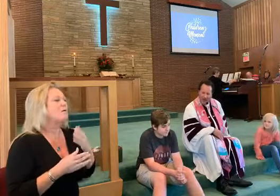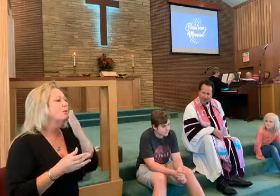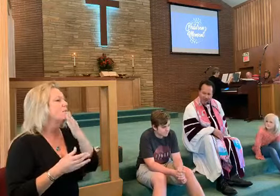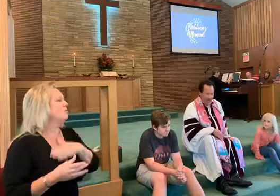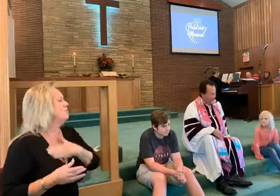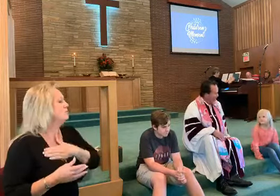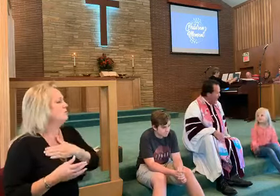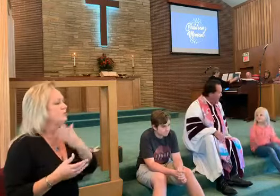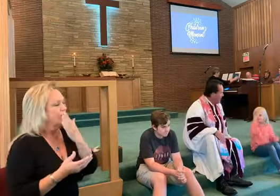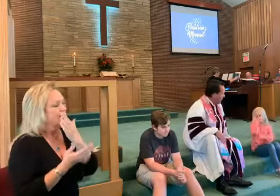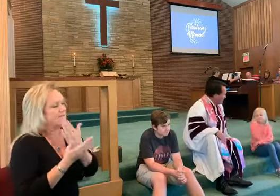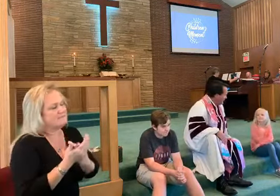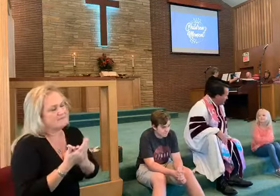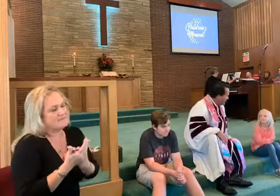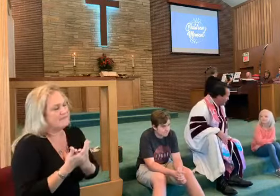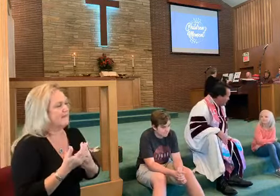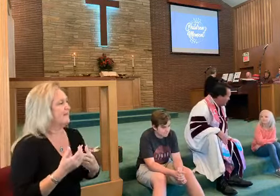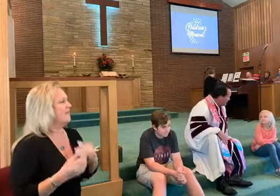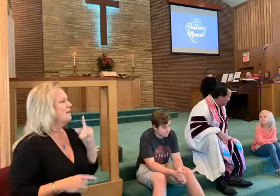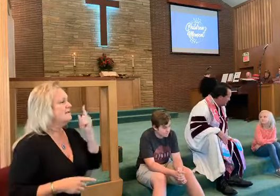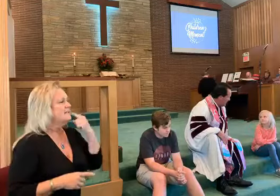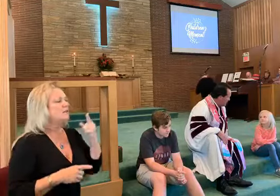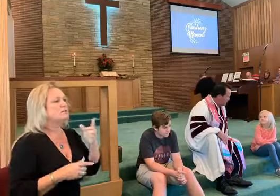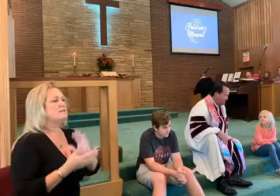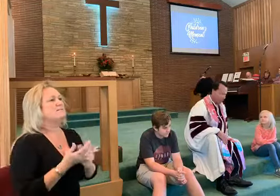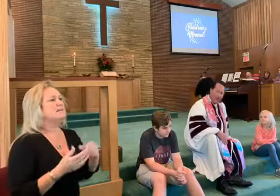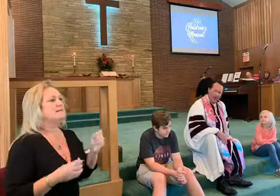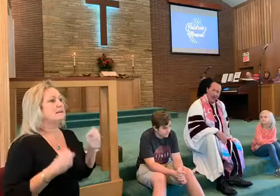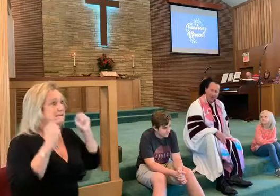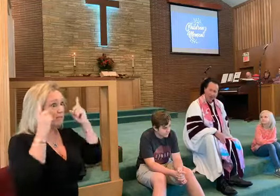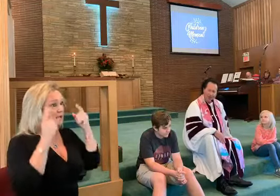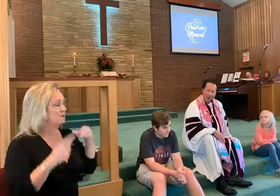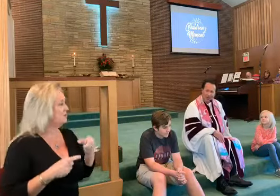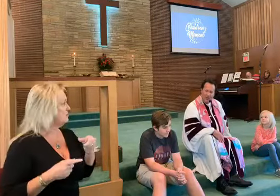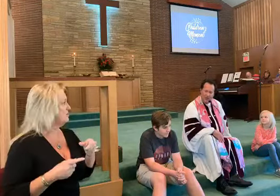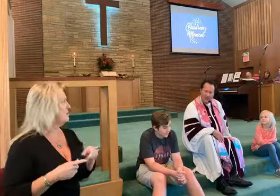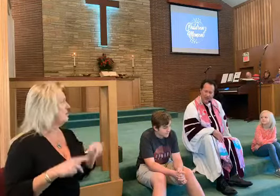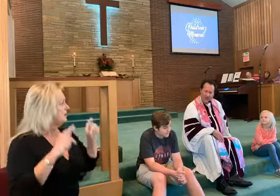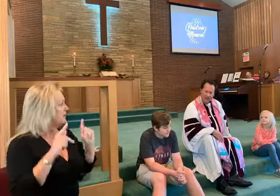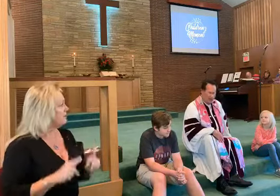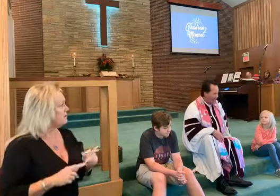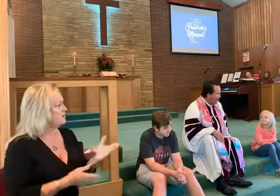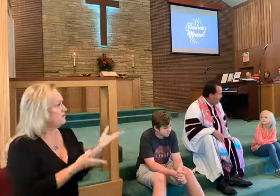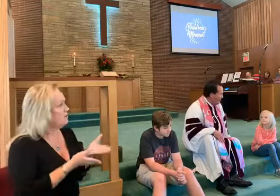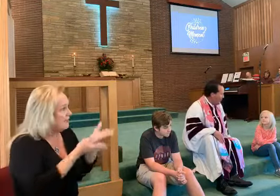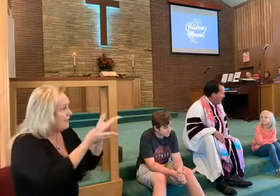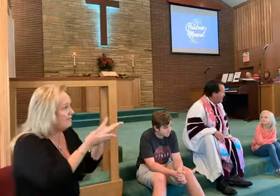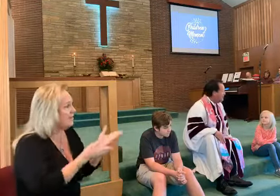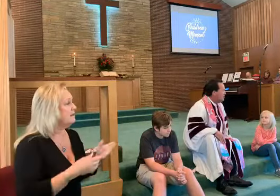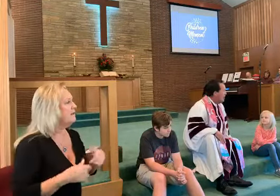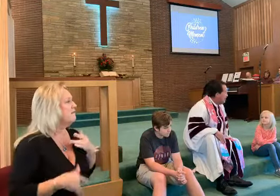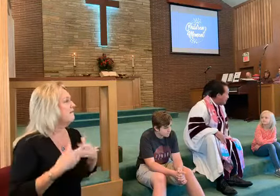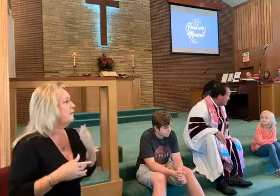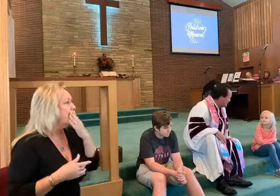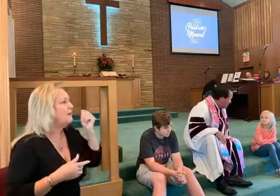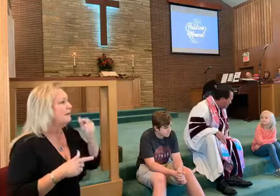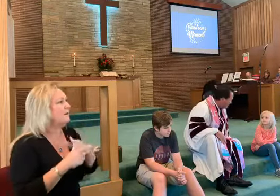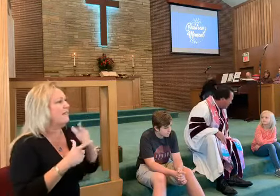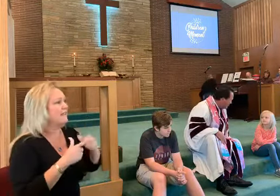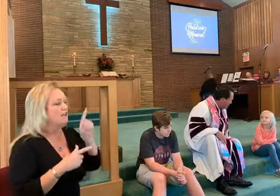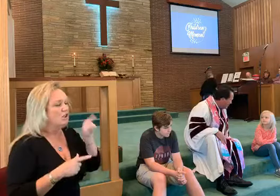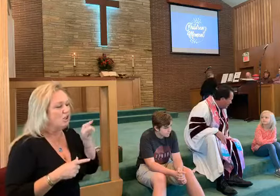felt. And I want to tell you something that may surprise you. The person who gave it probably felt even better than